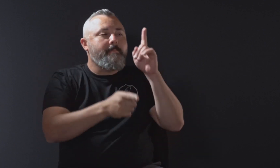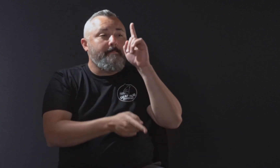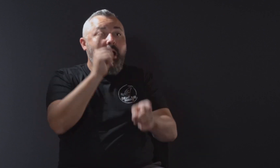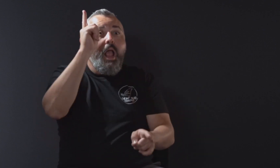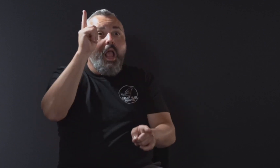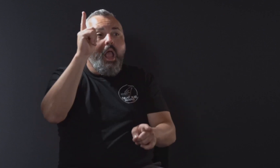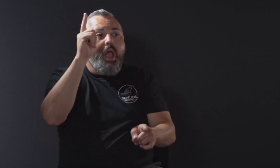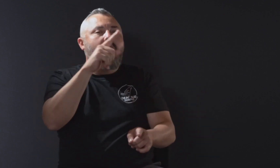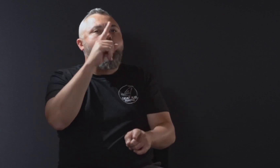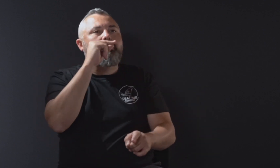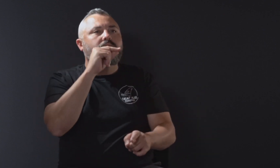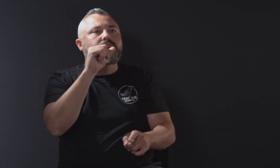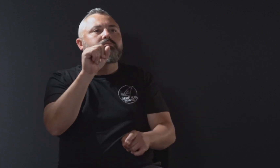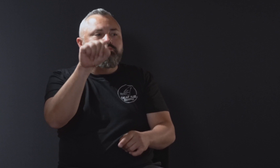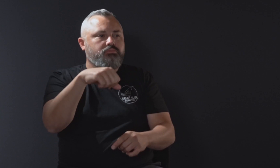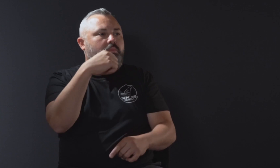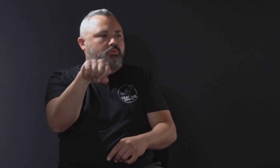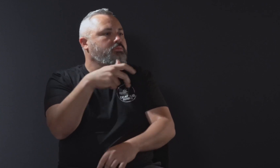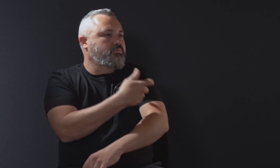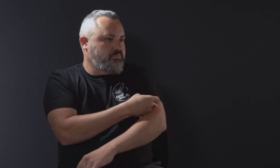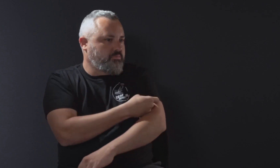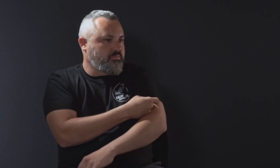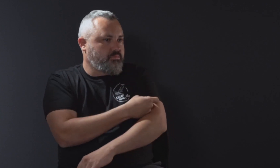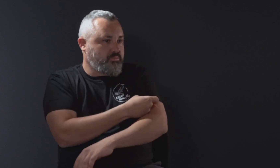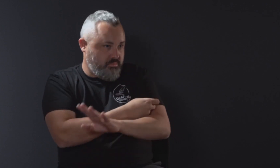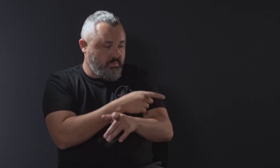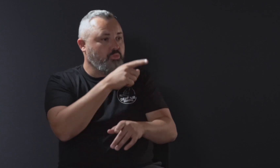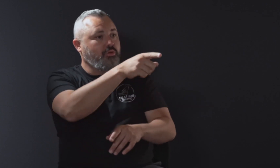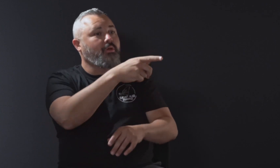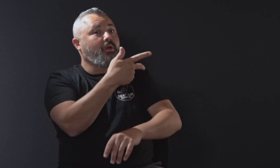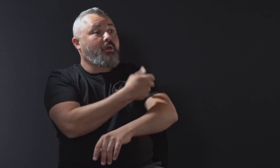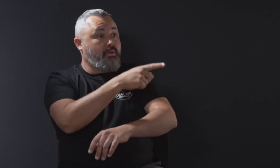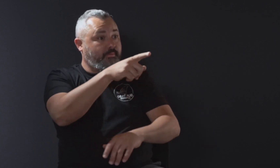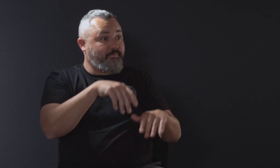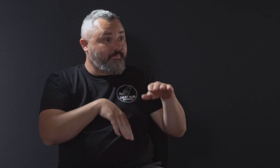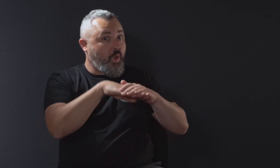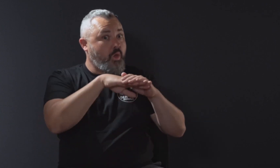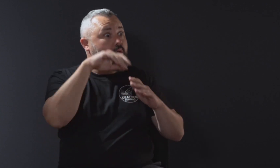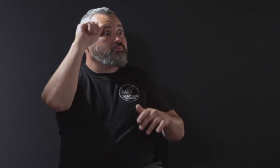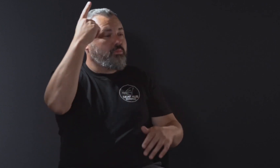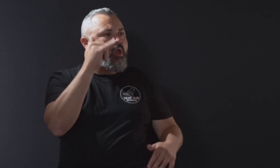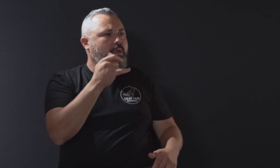an interpreter or not, you have to have the process fully explained to you. Do you think that happened in your